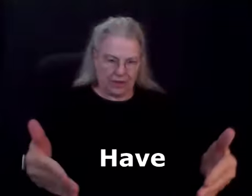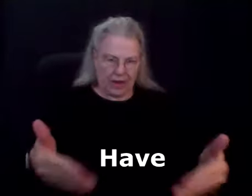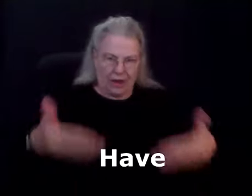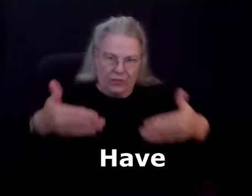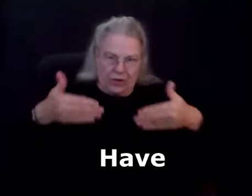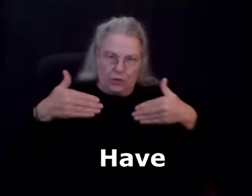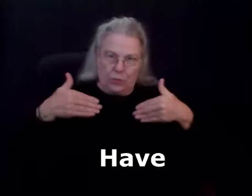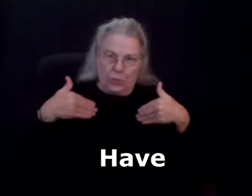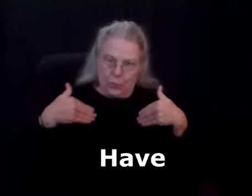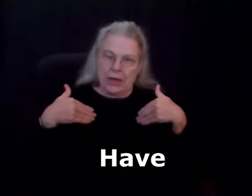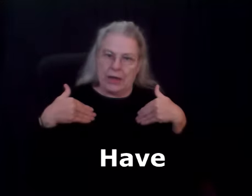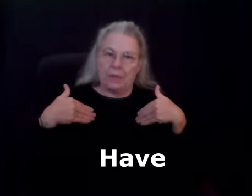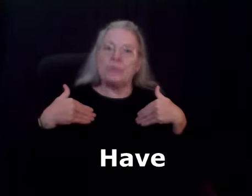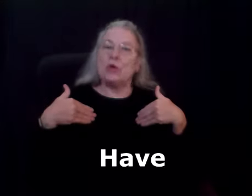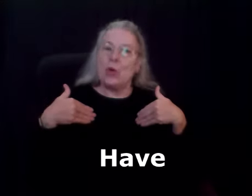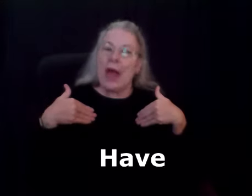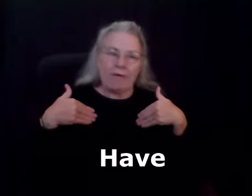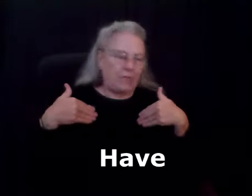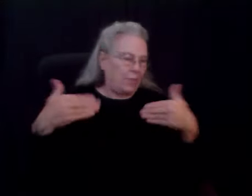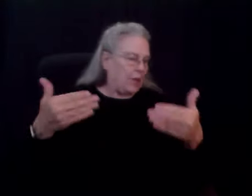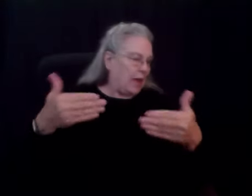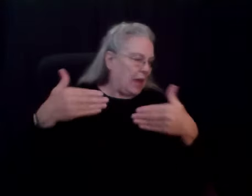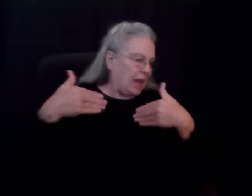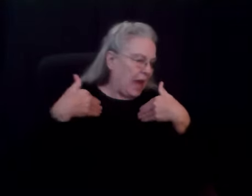out there, you're bringing them, you have them. Have.